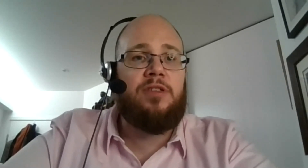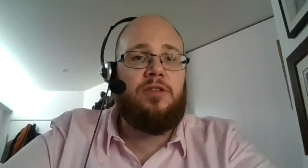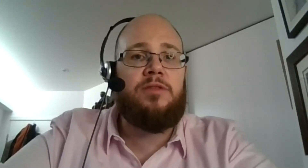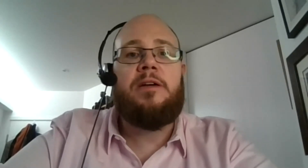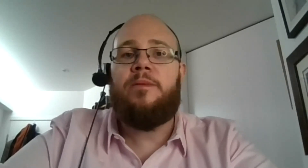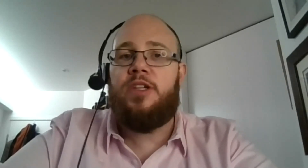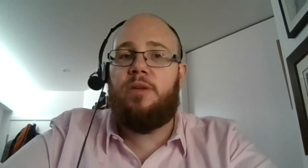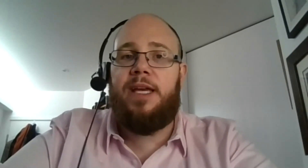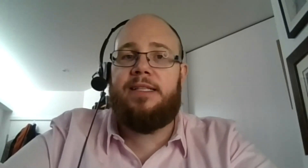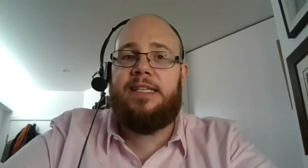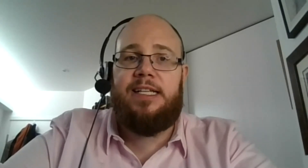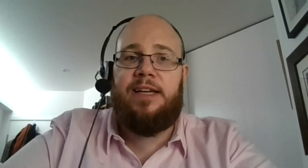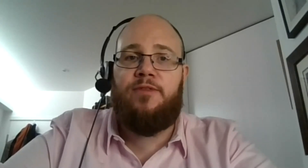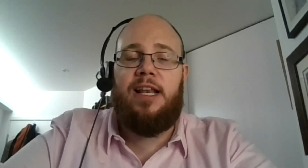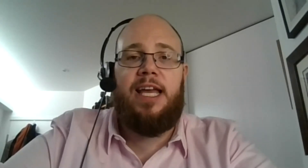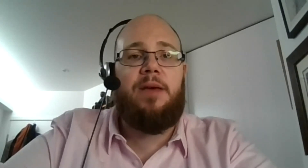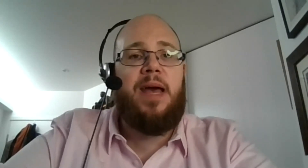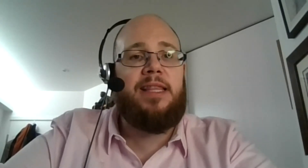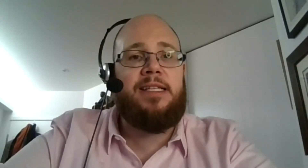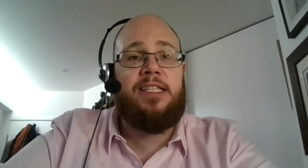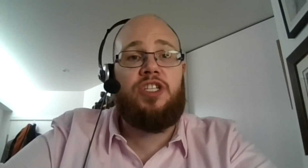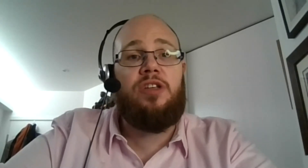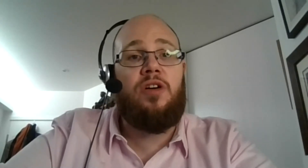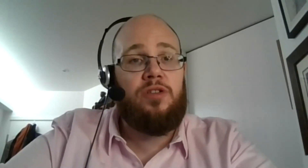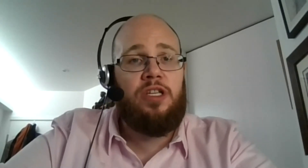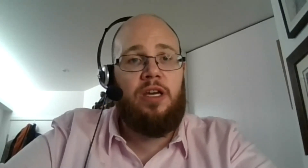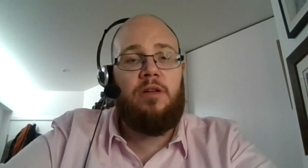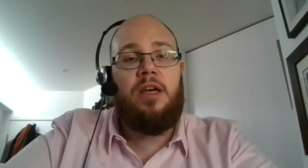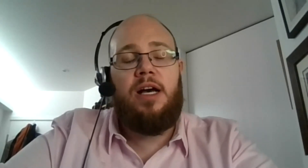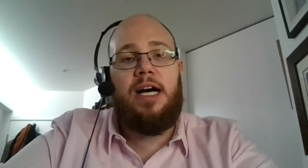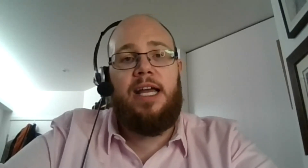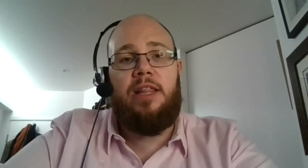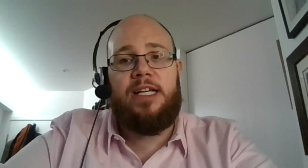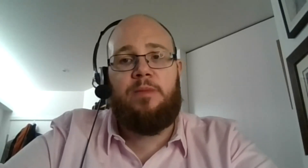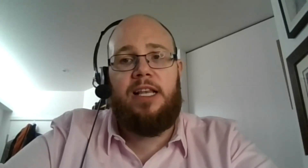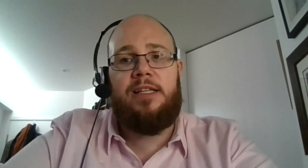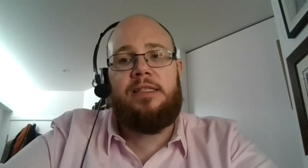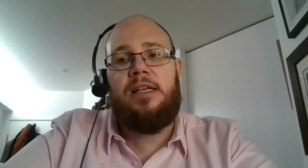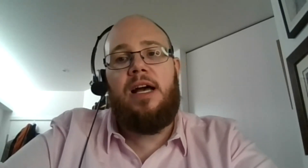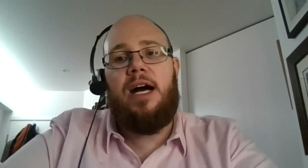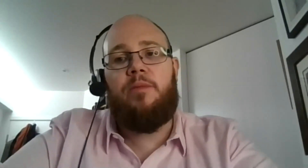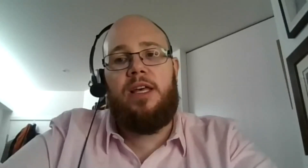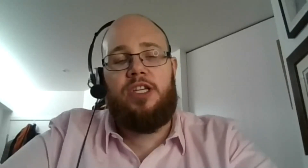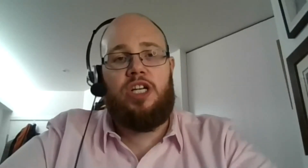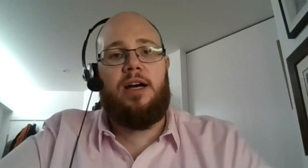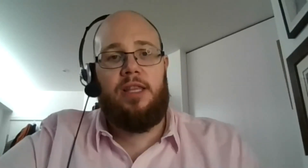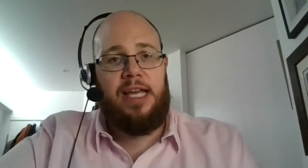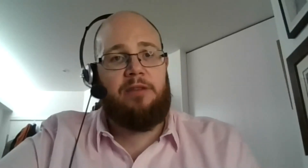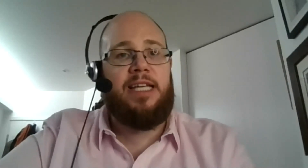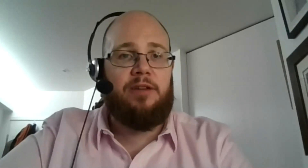councils should be considered differently, and they made the decision not to in the West Midlands, that the county council